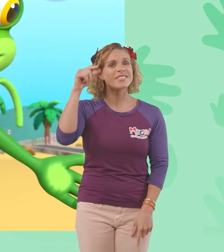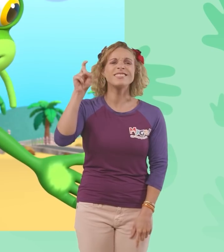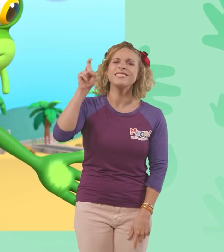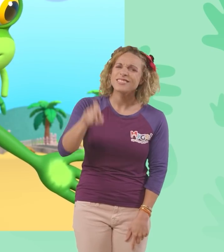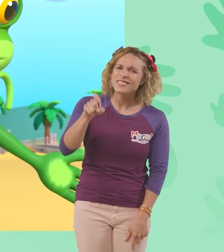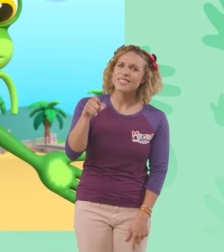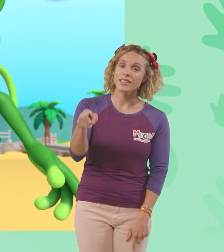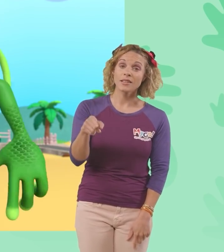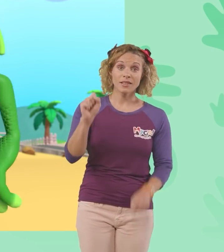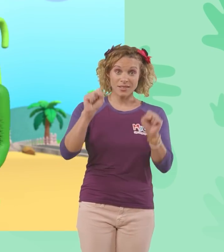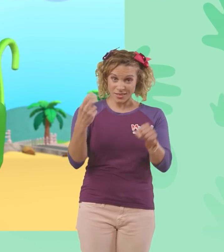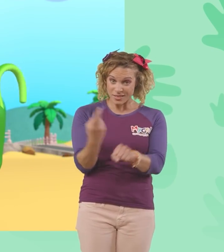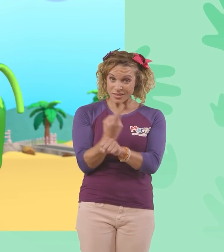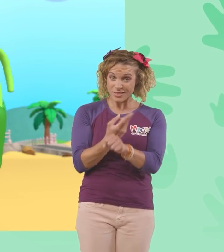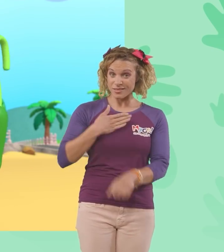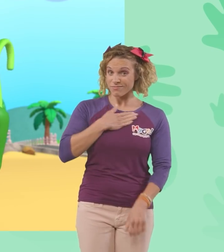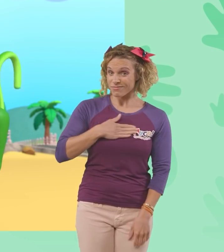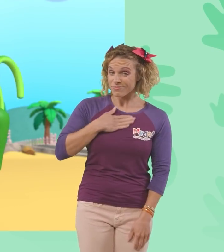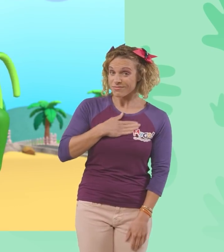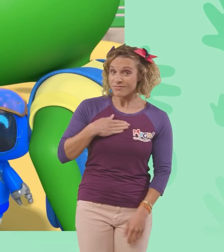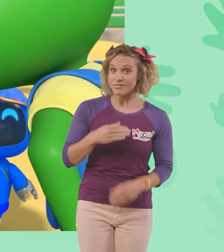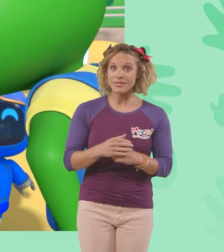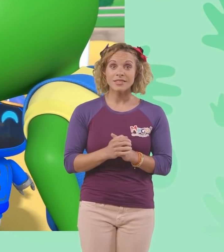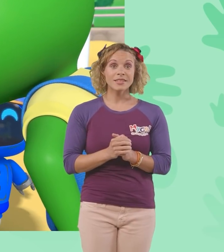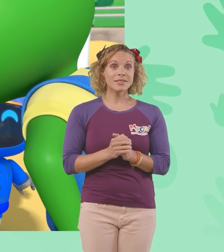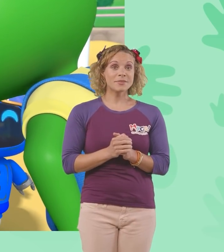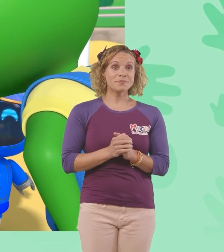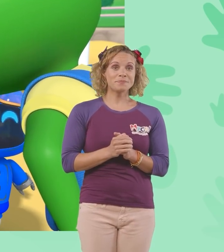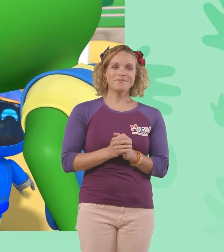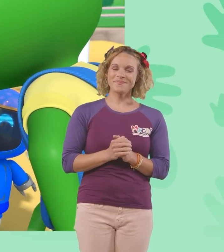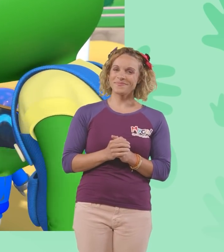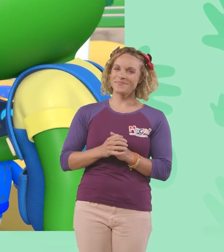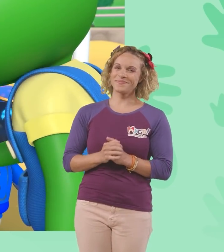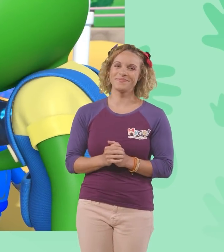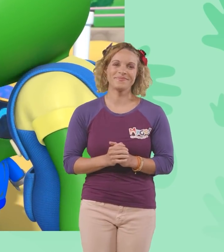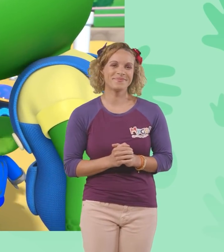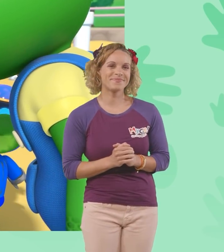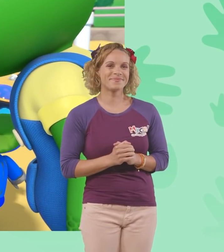Fiona really needs them. Can we use them, please?